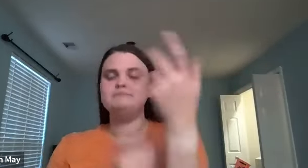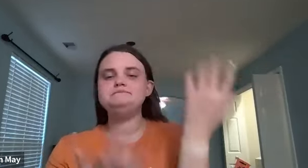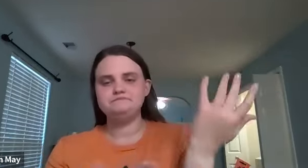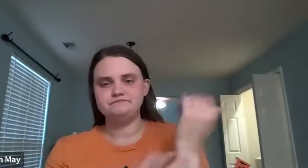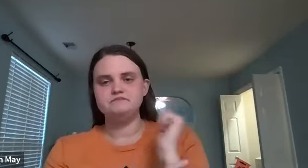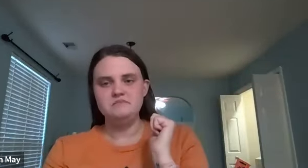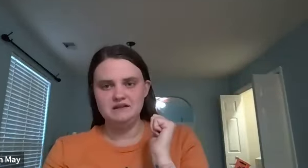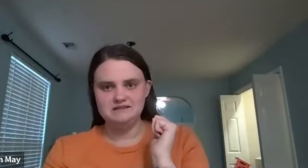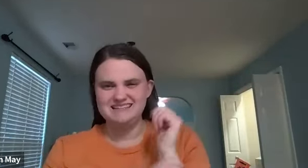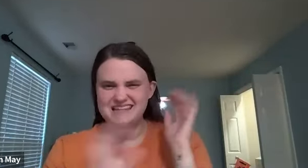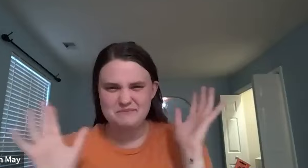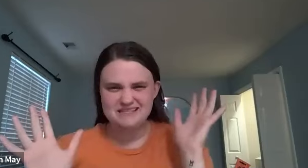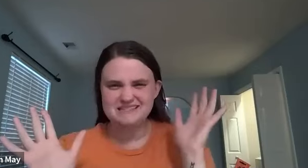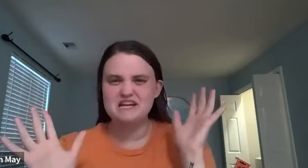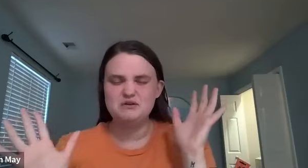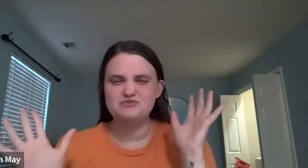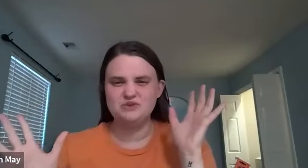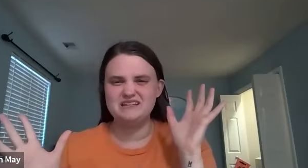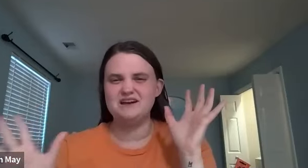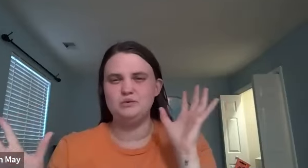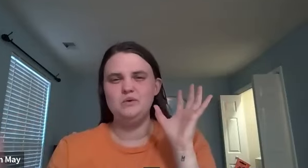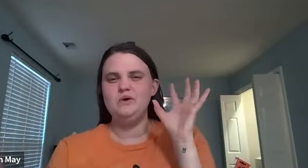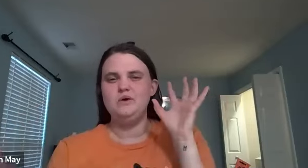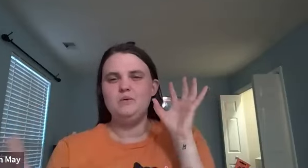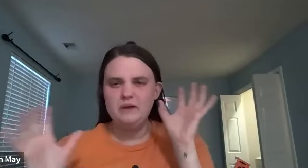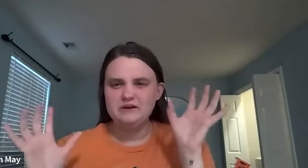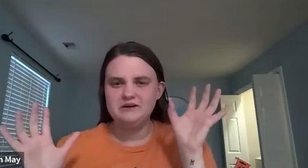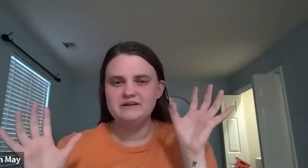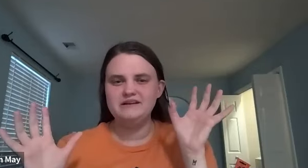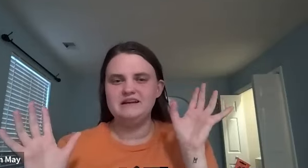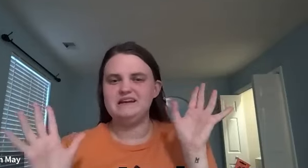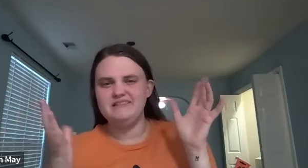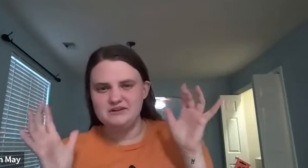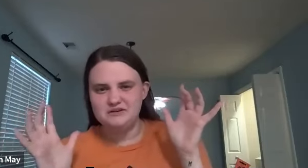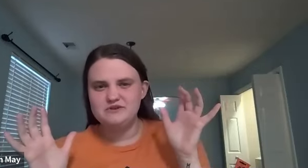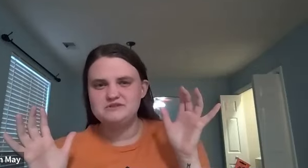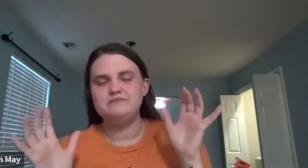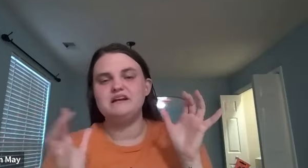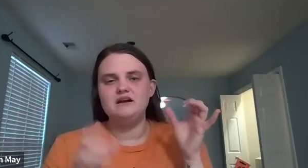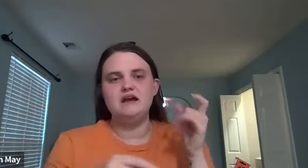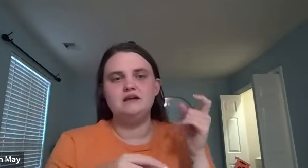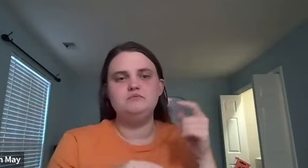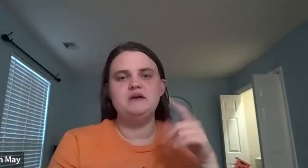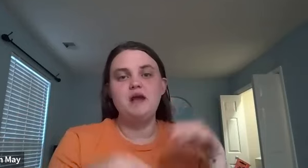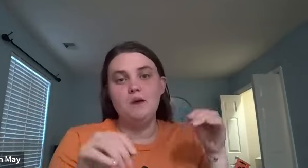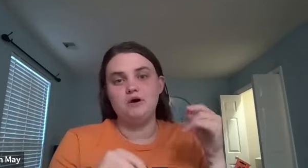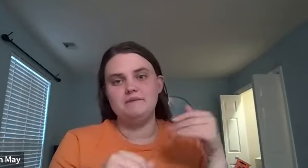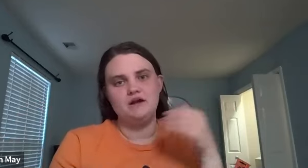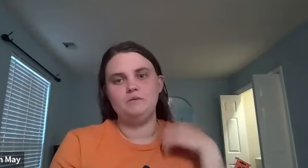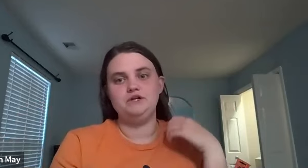them. Does that make sense? I know it's really kind of weird and a little confusing, but you pick up on it better when you